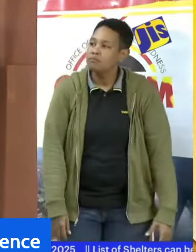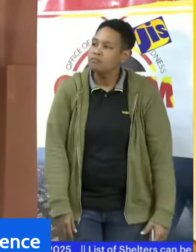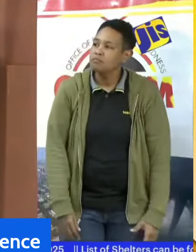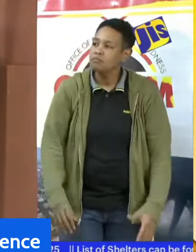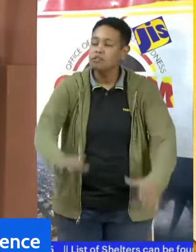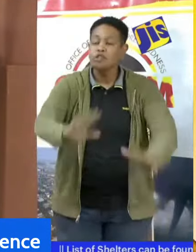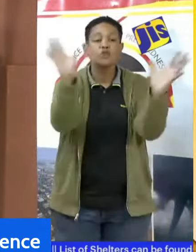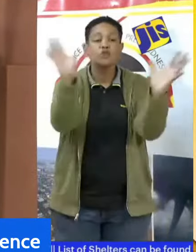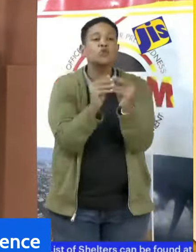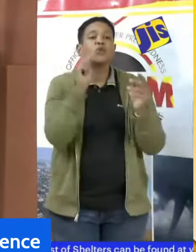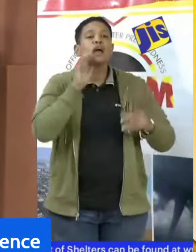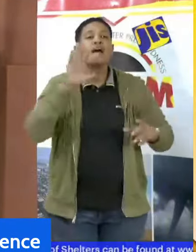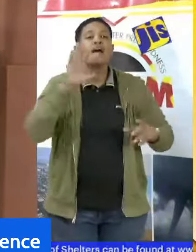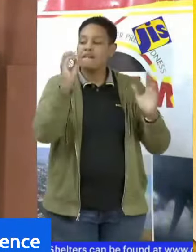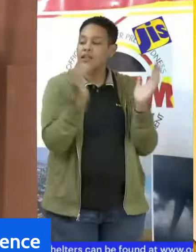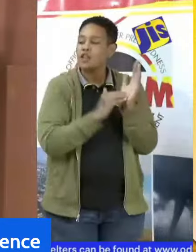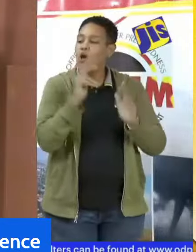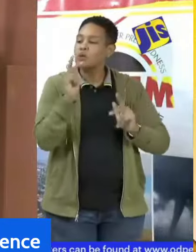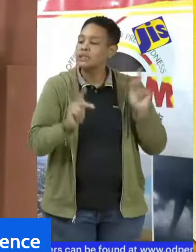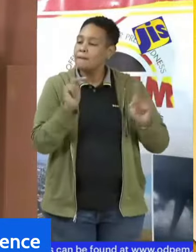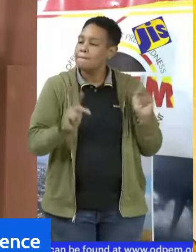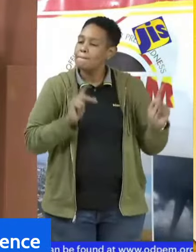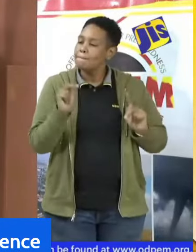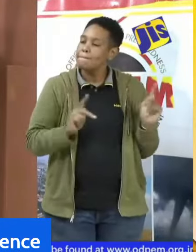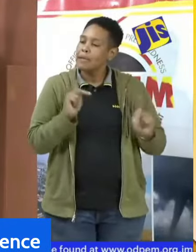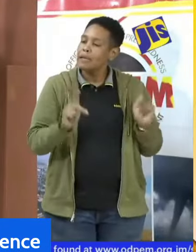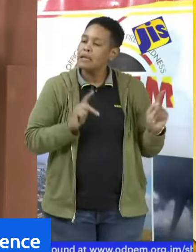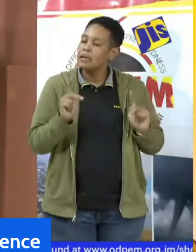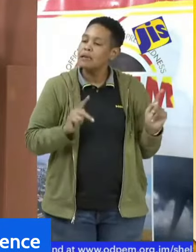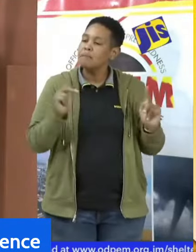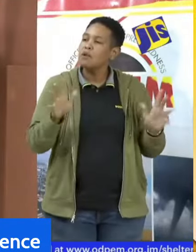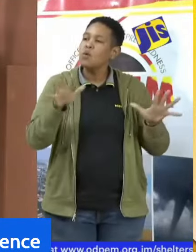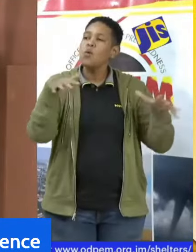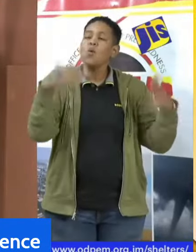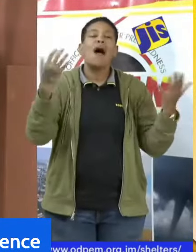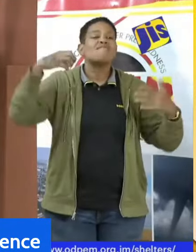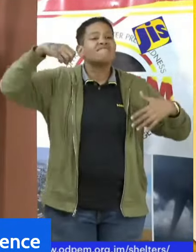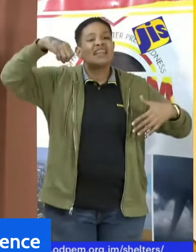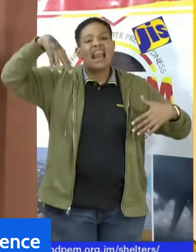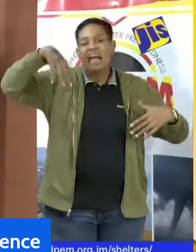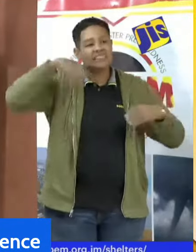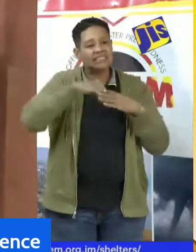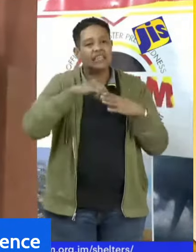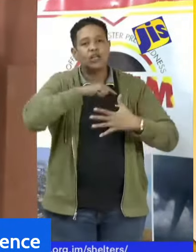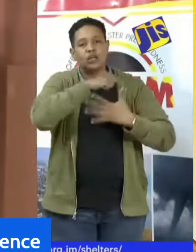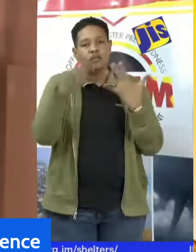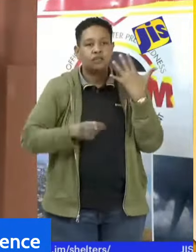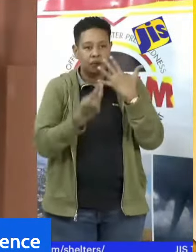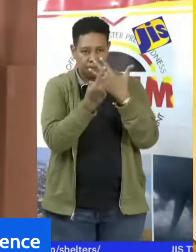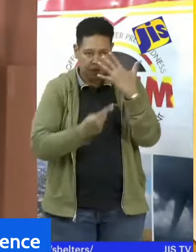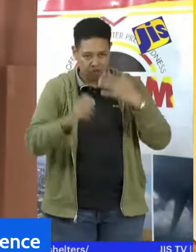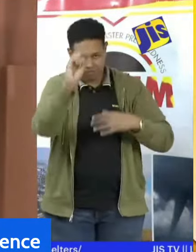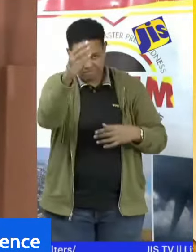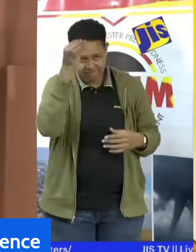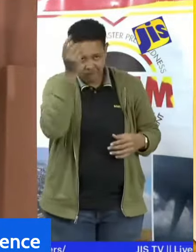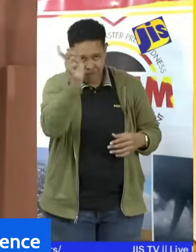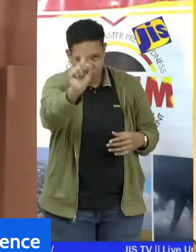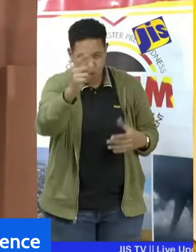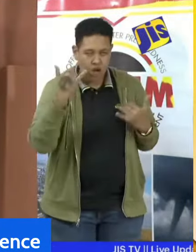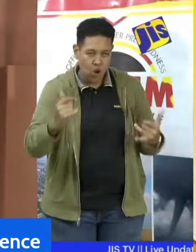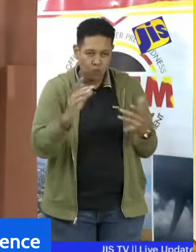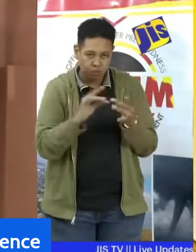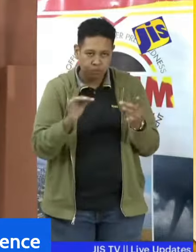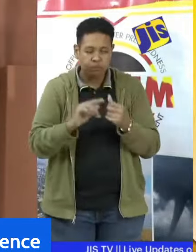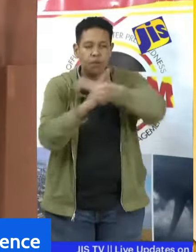some 50,000 persons are without light in the following parishes as we